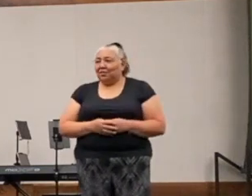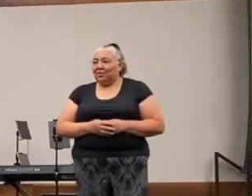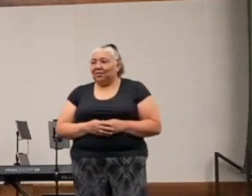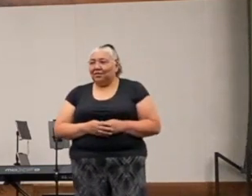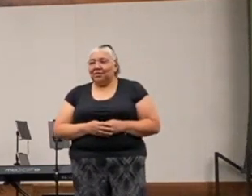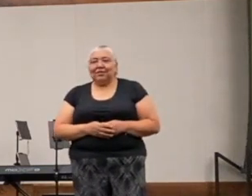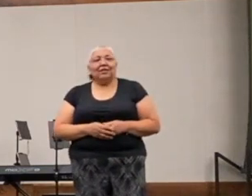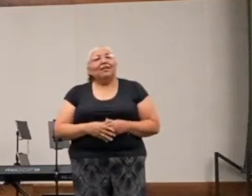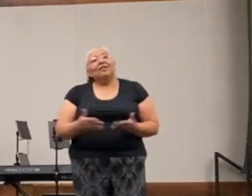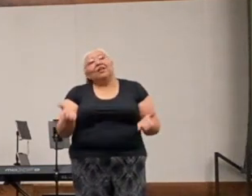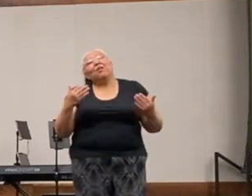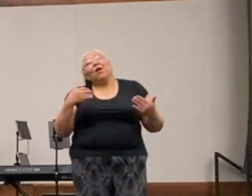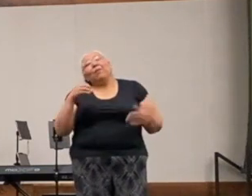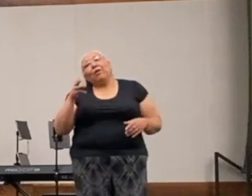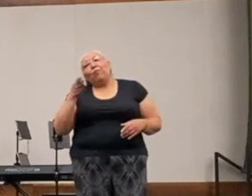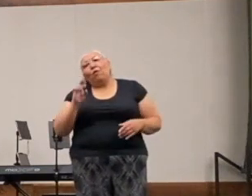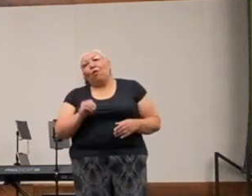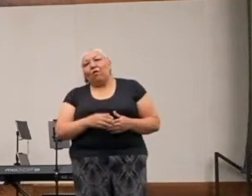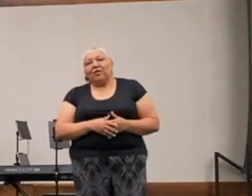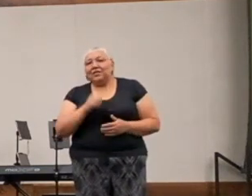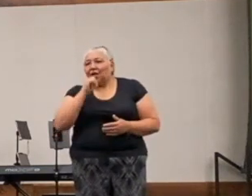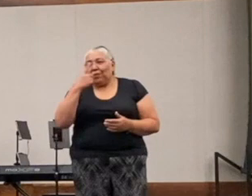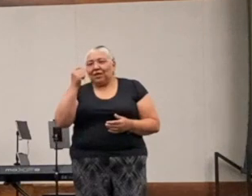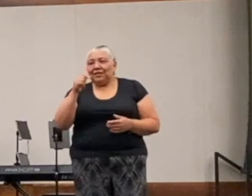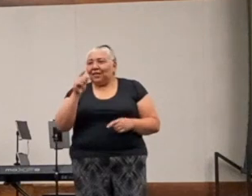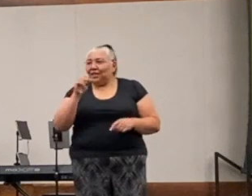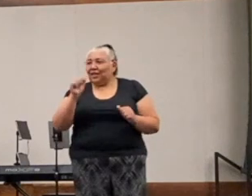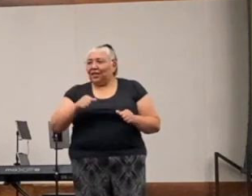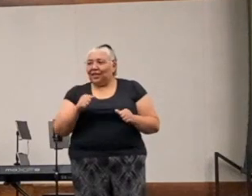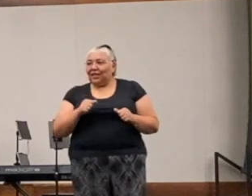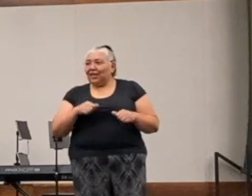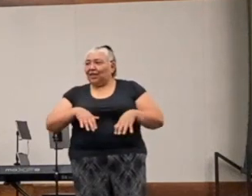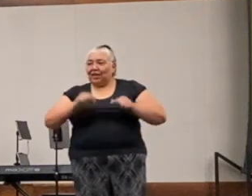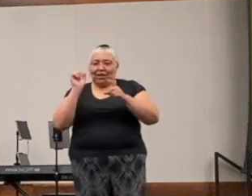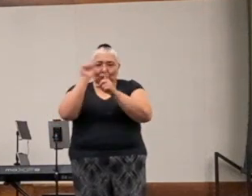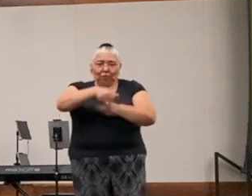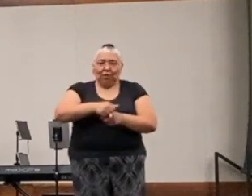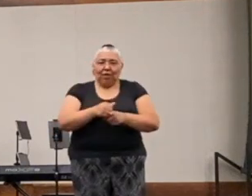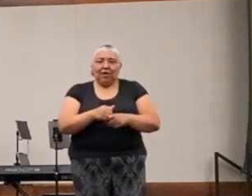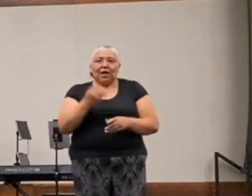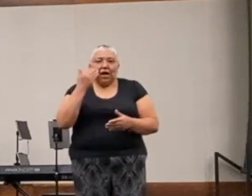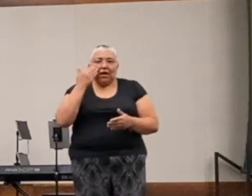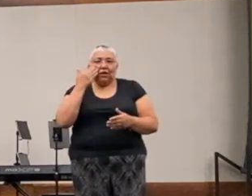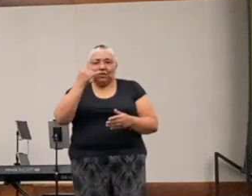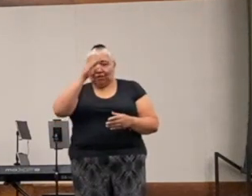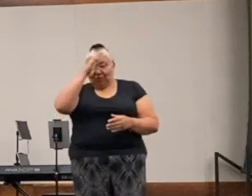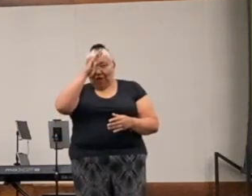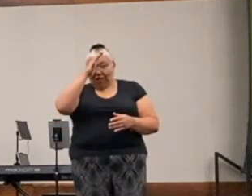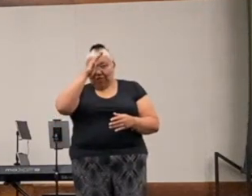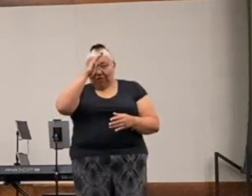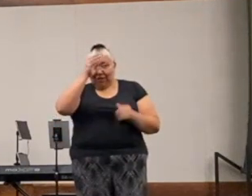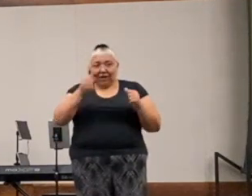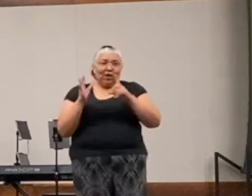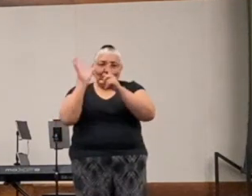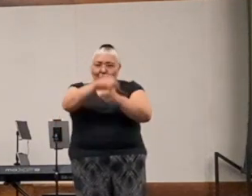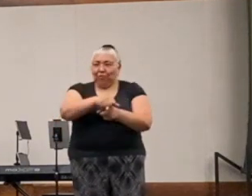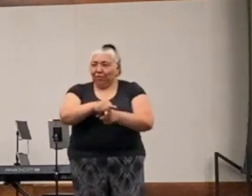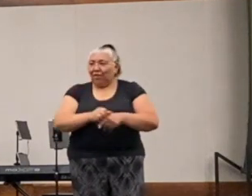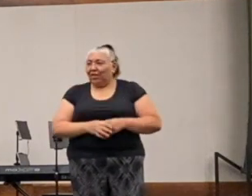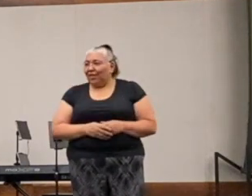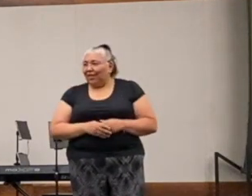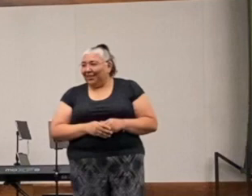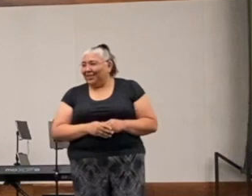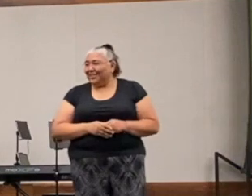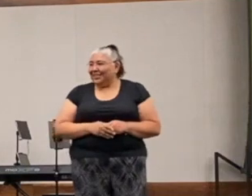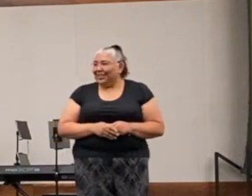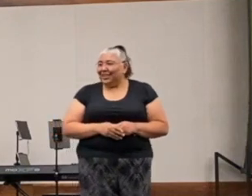says, come at me, bro. You know why? It's not that he can take them down. He knows that his father can take them